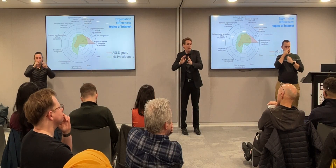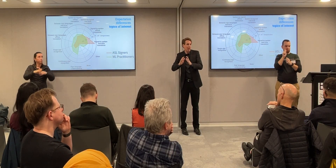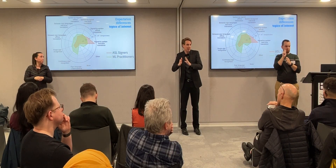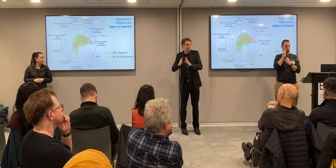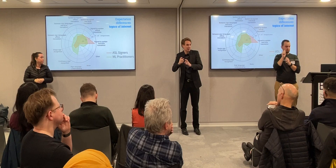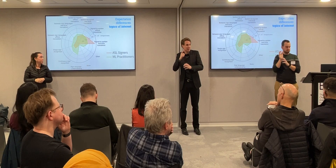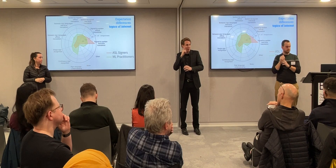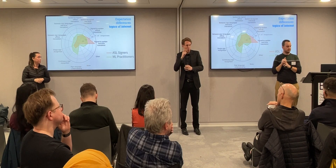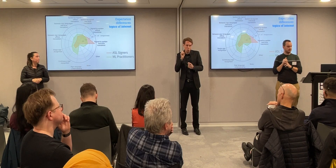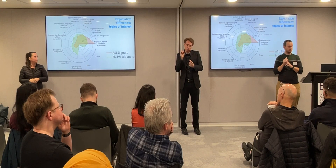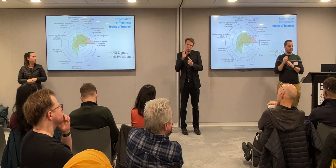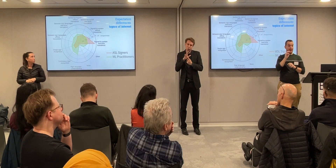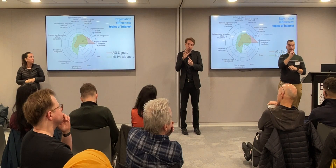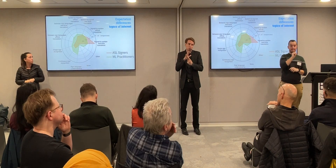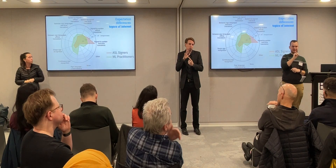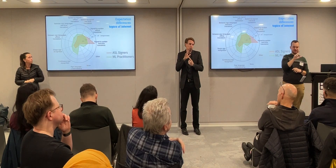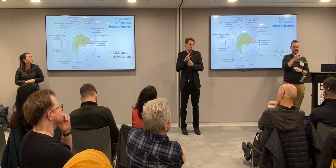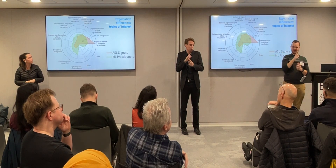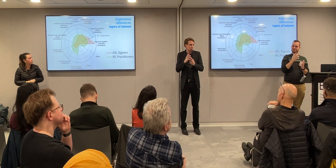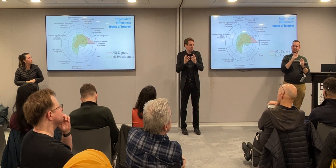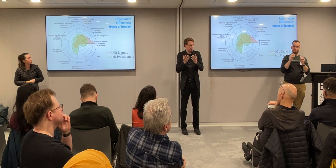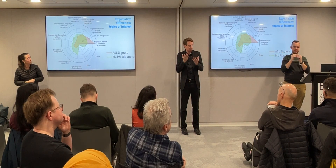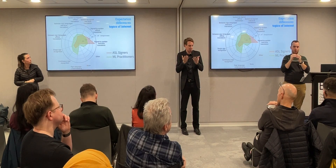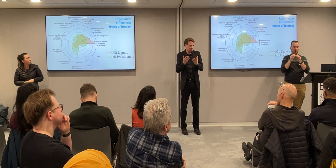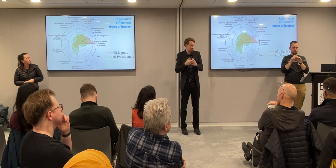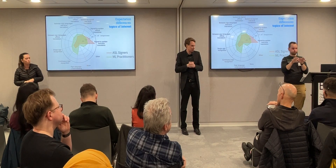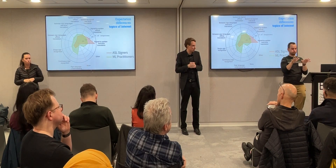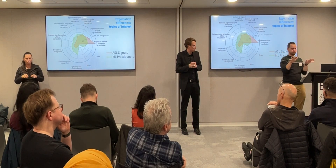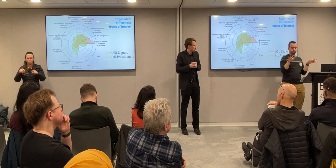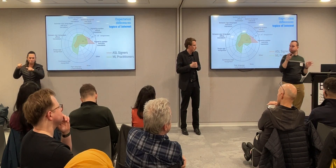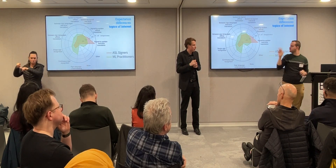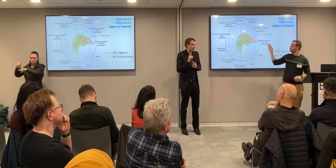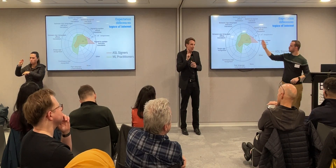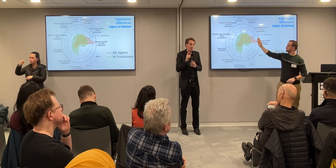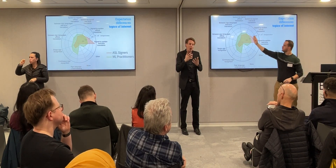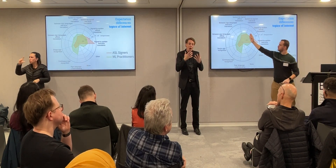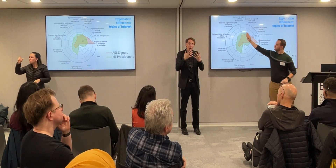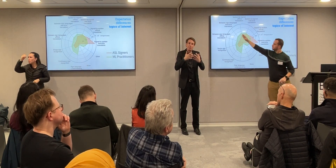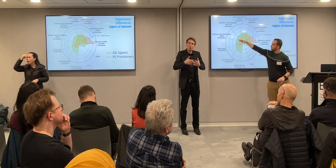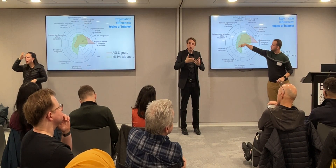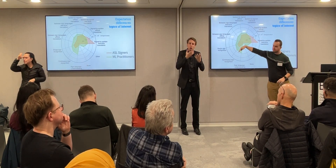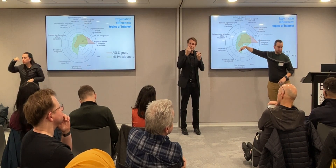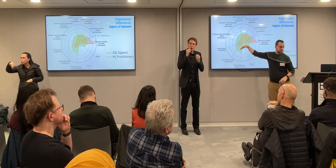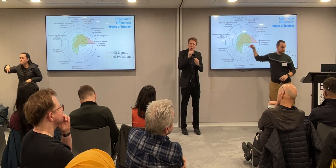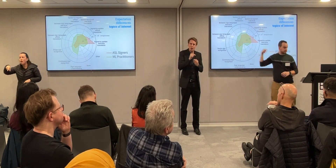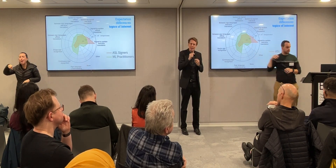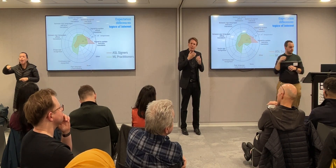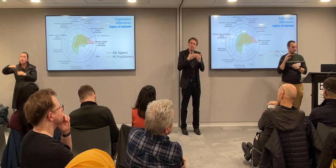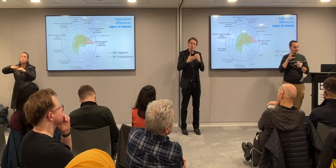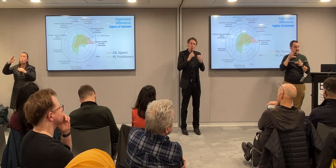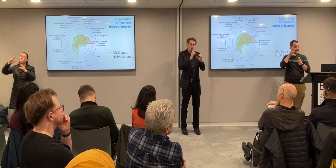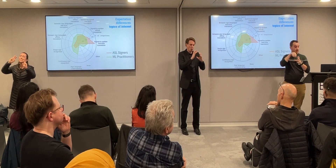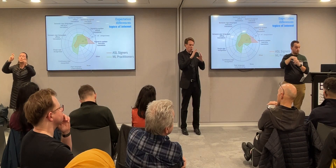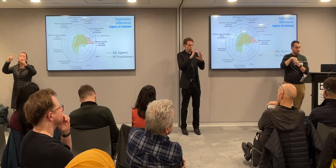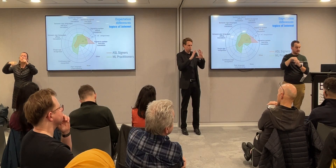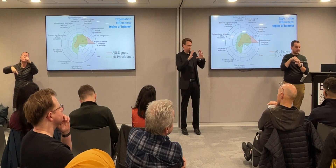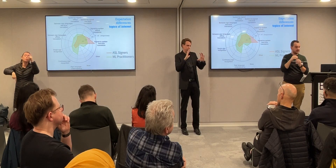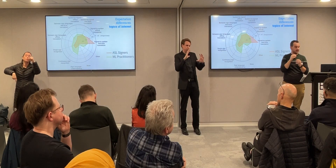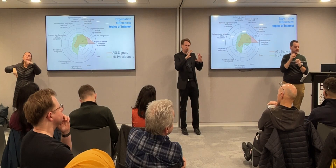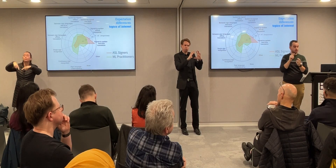of the top topic of interest. But the machine learning practitioners had a bit of a wider spread.